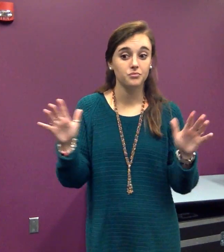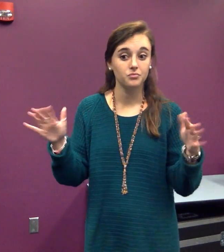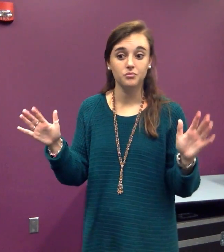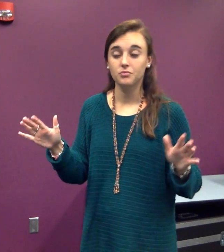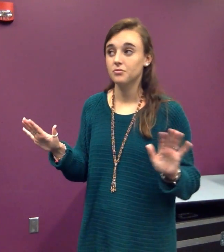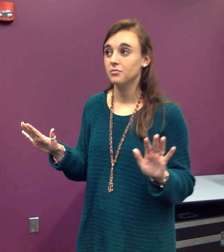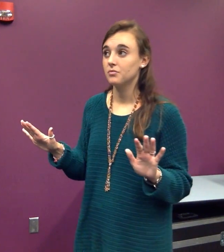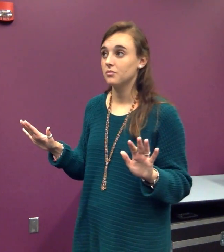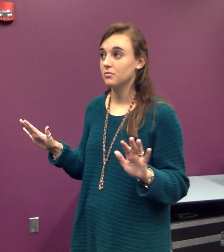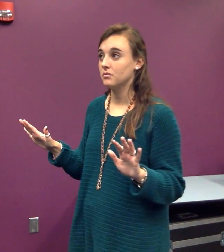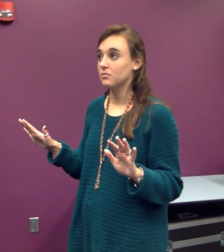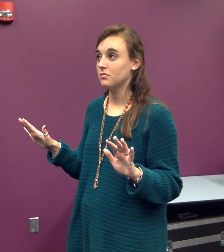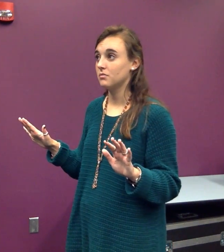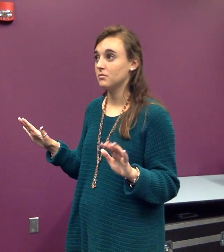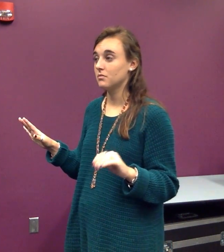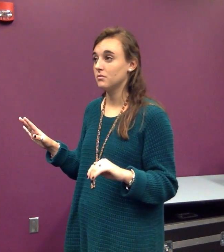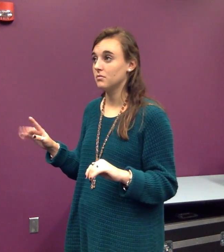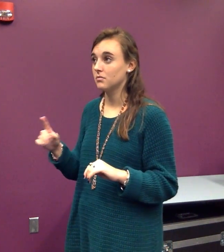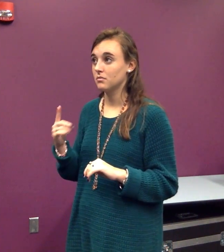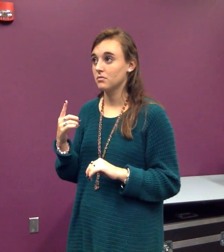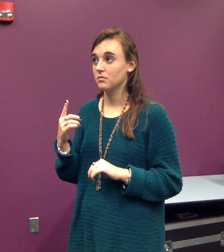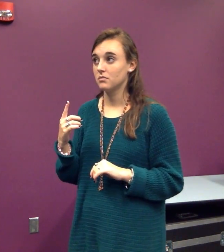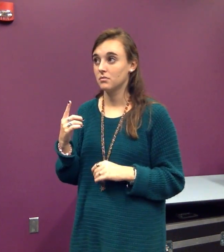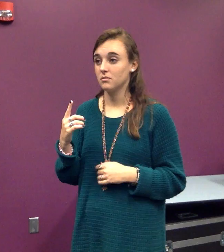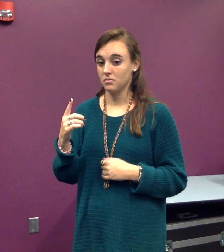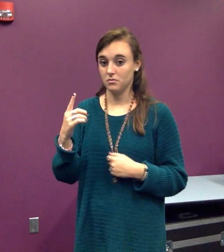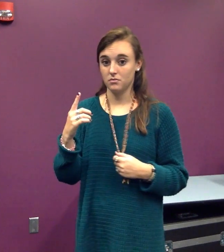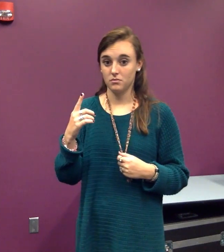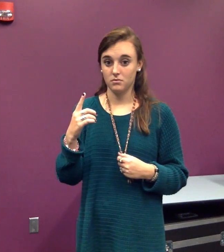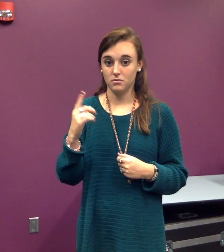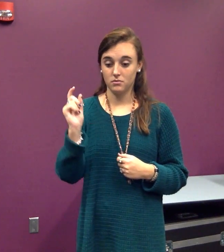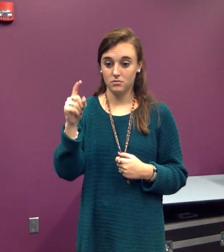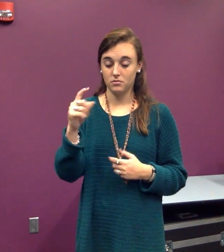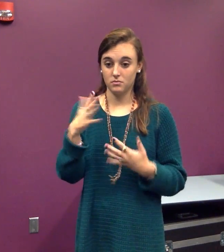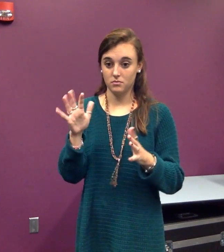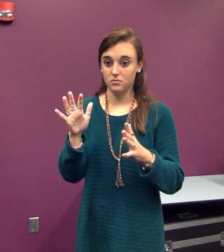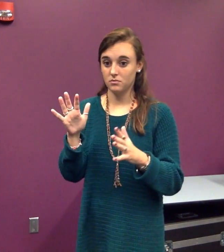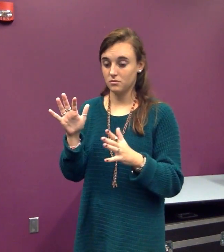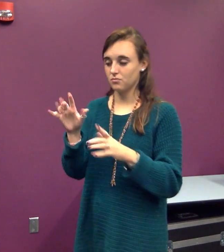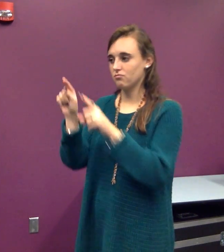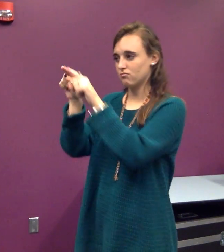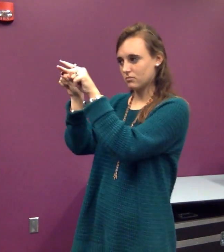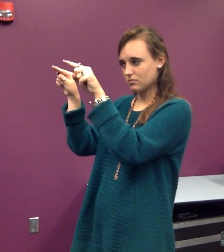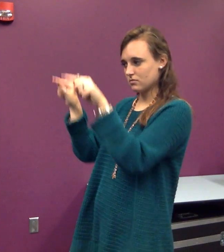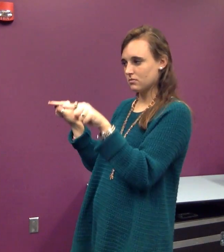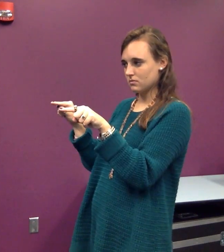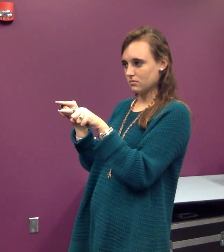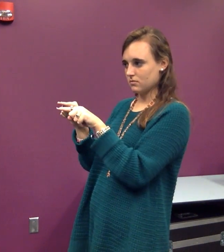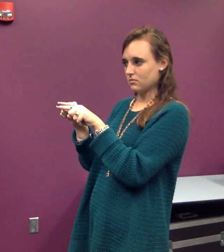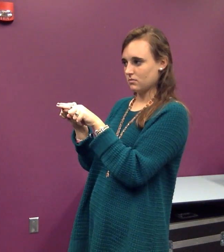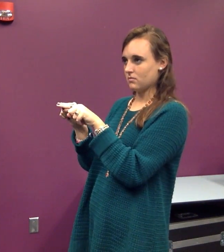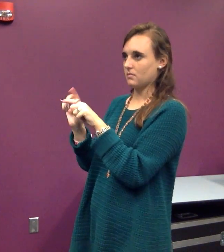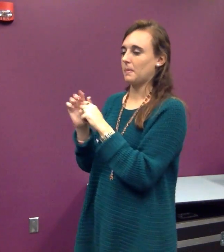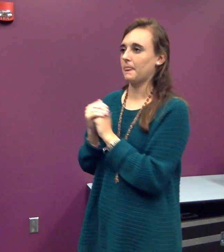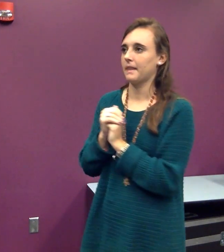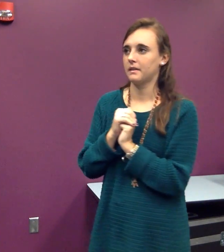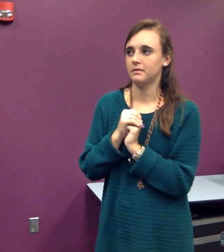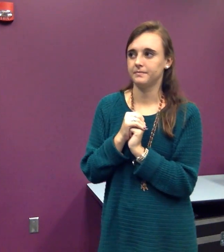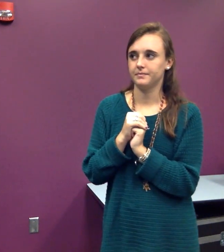that remains incomplete is which cube? Eye level. Now, if you had